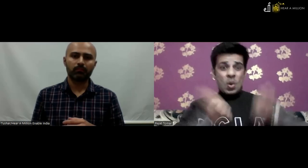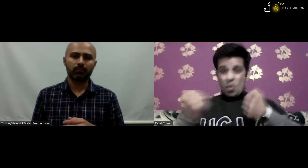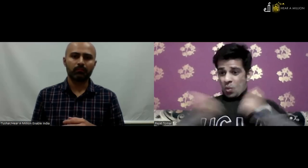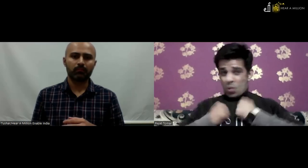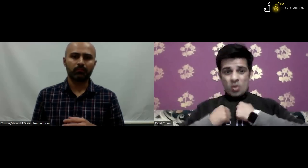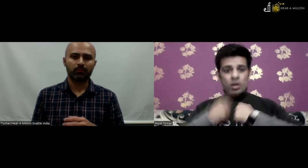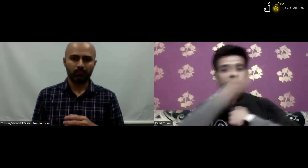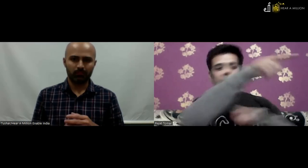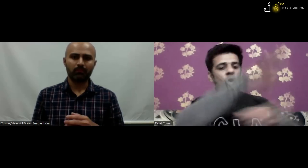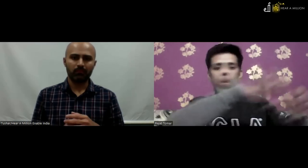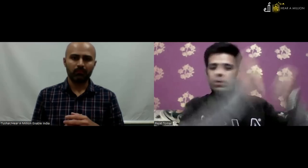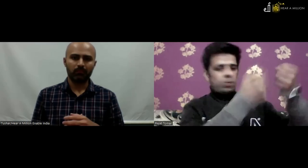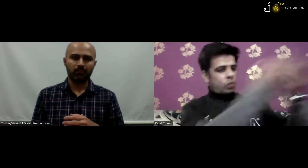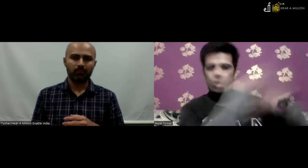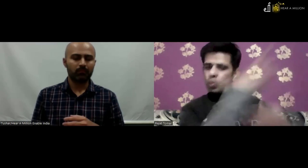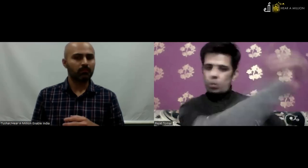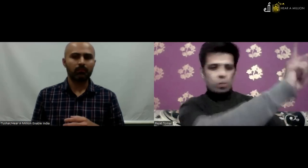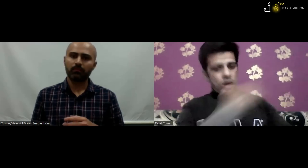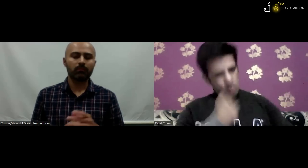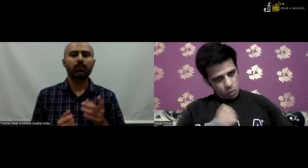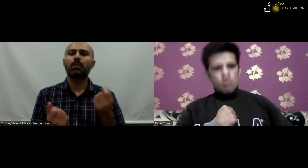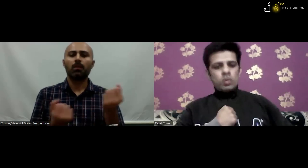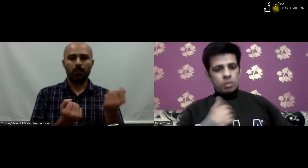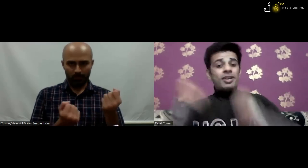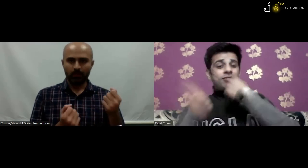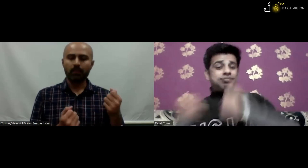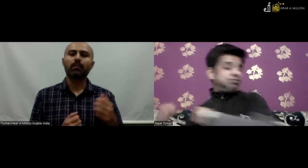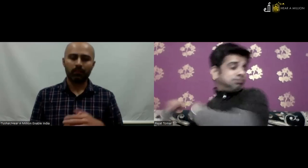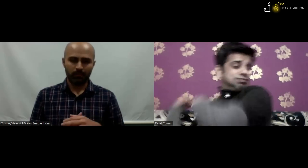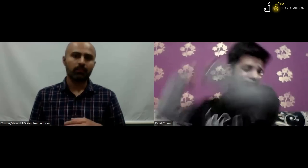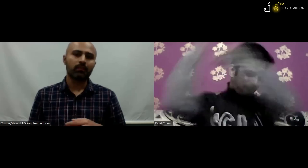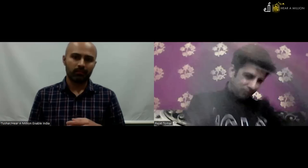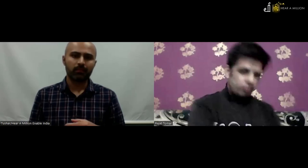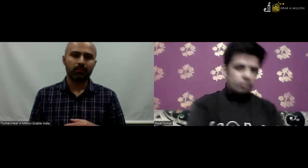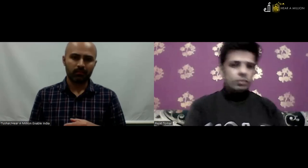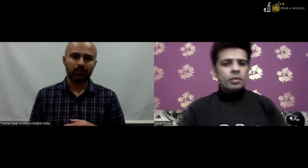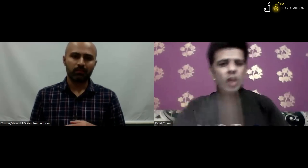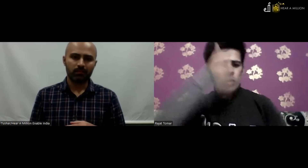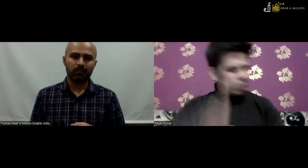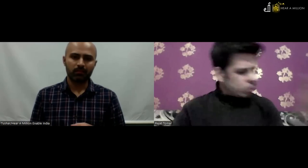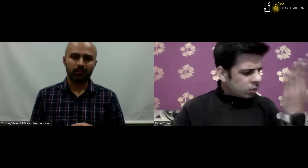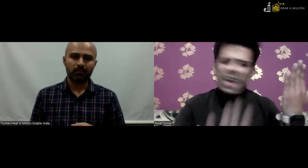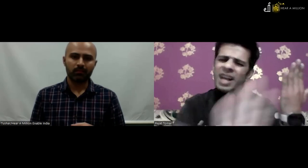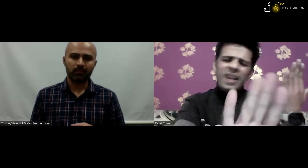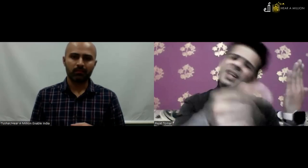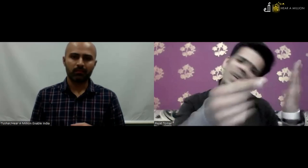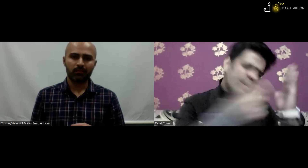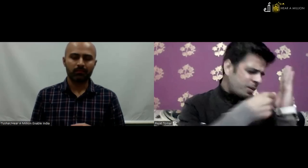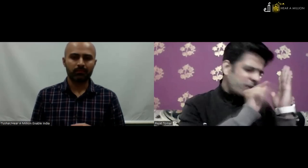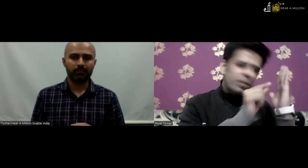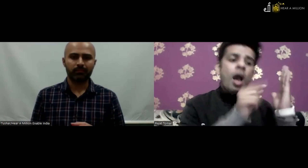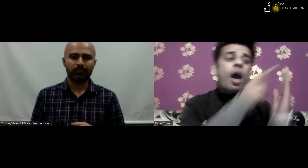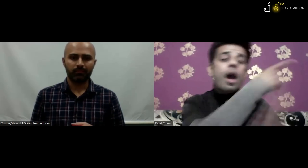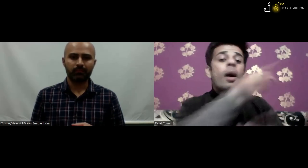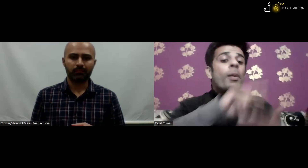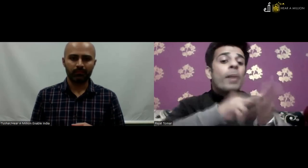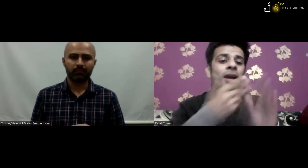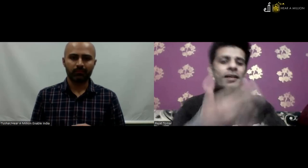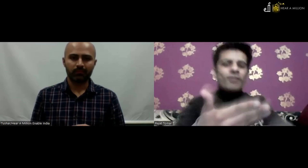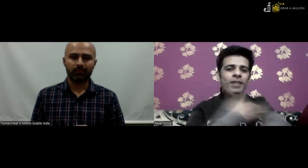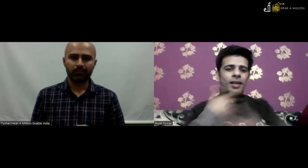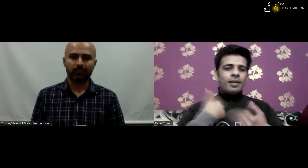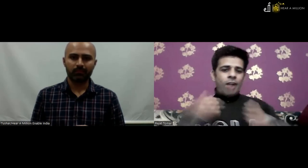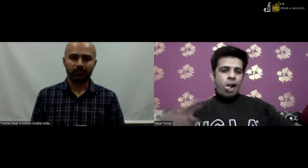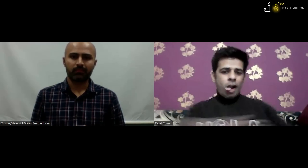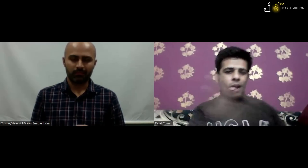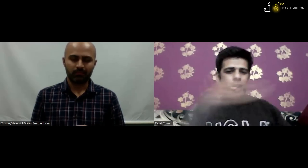can drive a car, and I can show you. Then I can drive easily. So we have to show our own. We